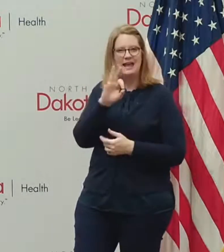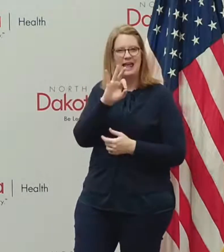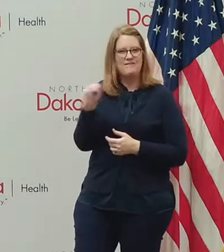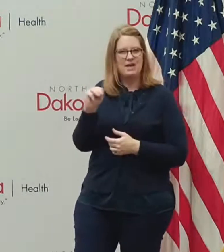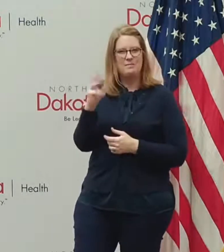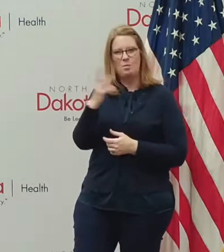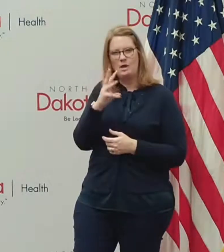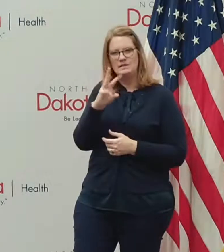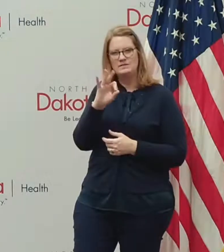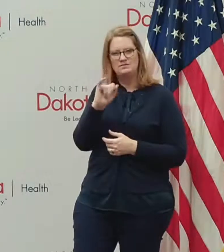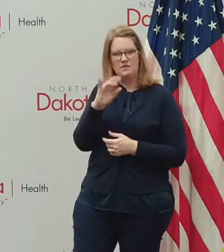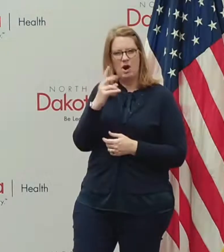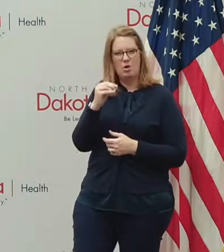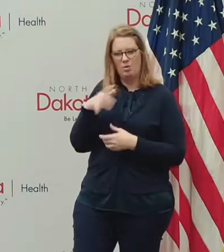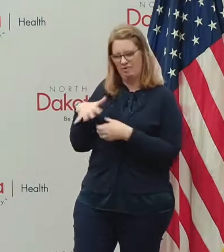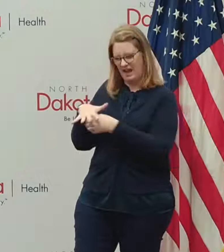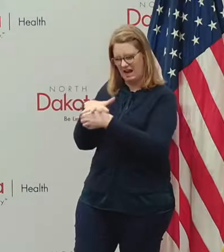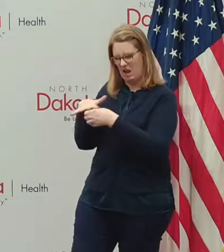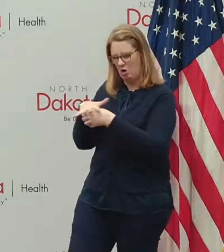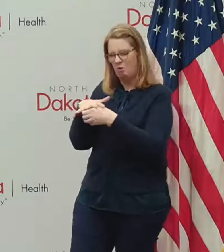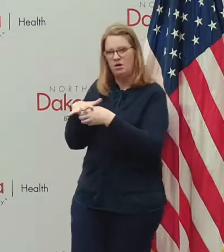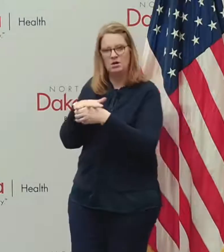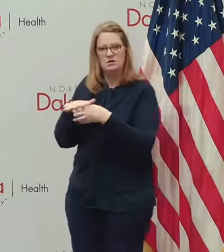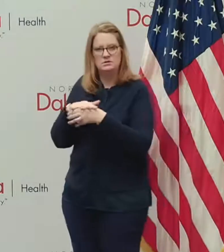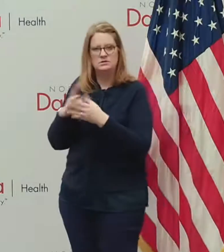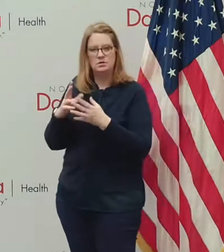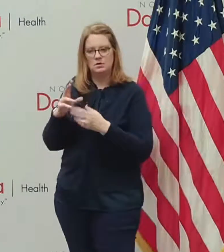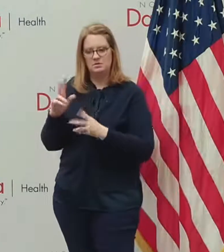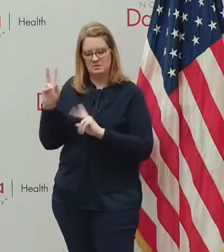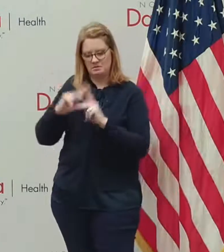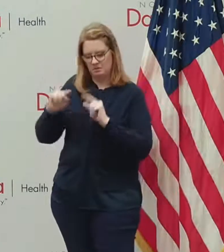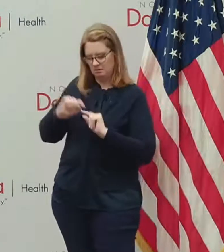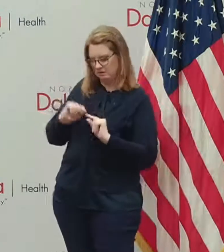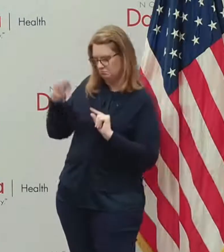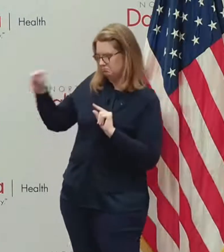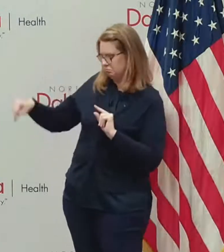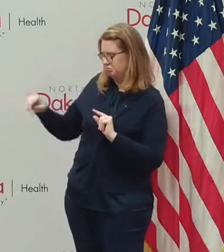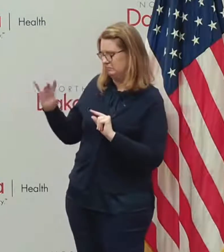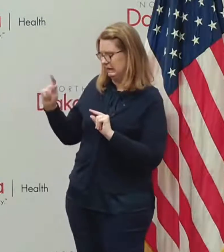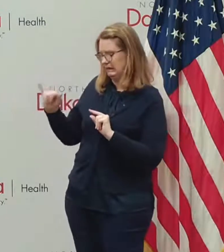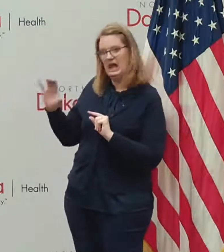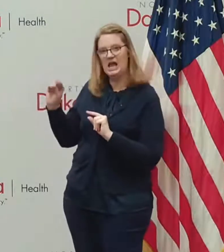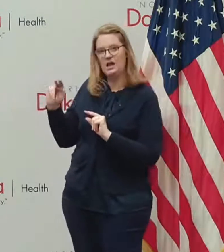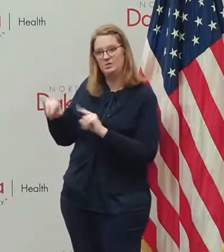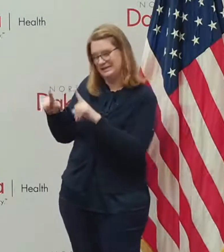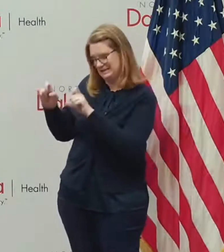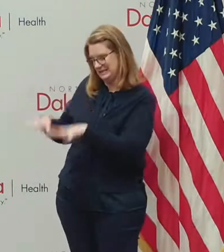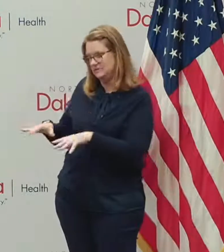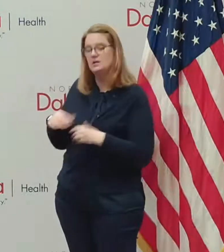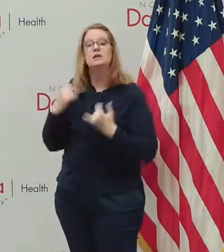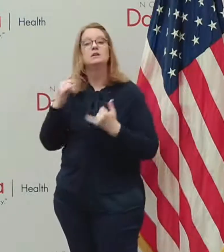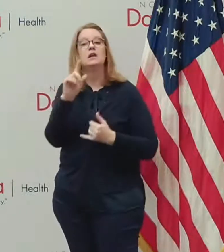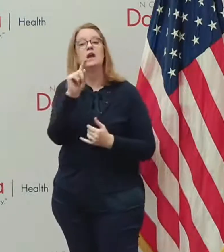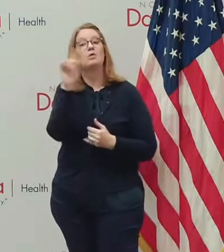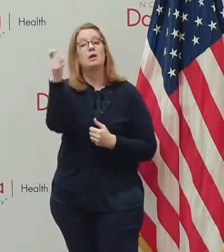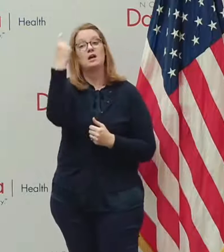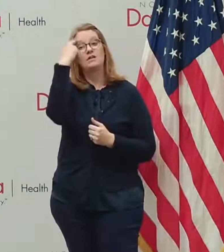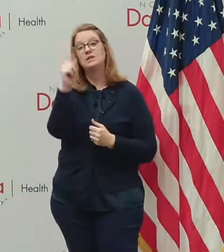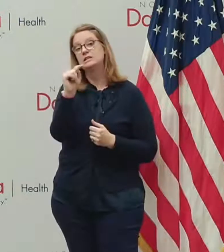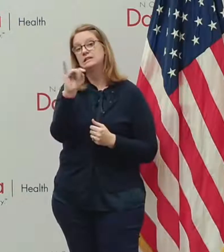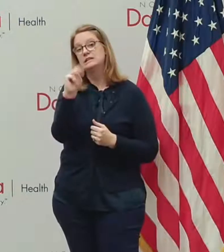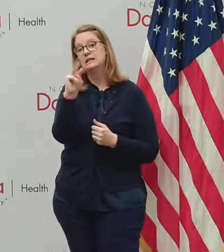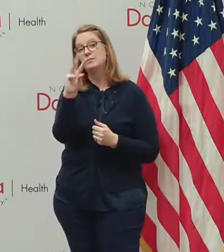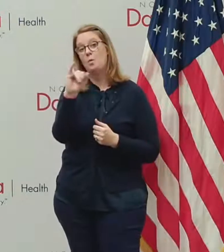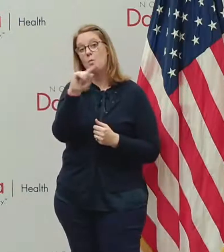West Fargo metro area. We were grateful to receive word this week from Minnesota Governor Tim Walz that they're